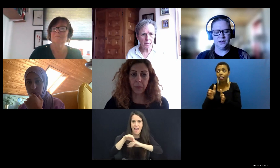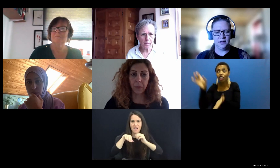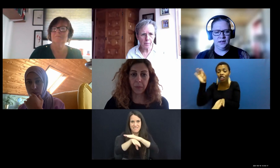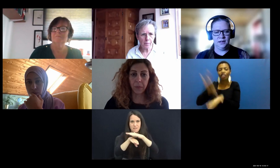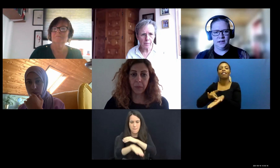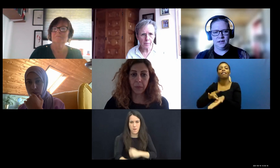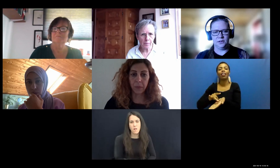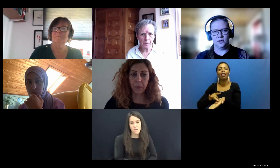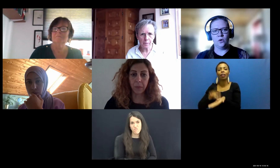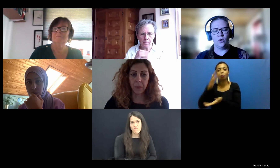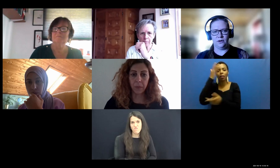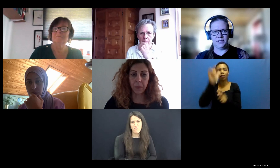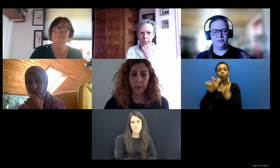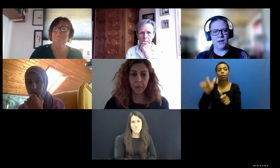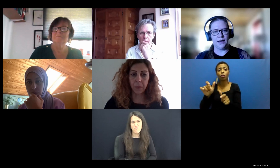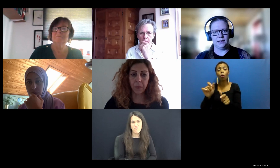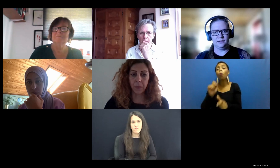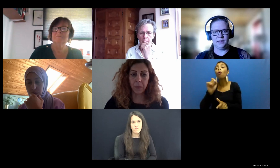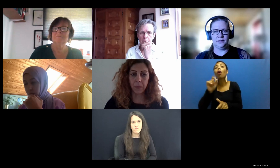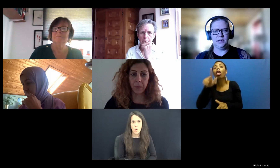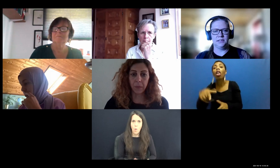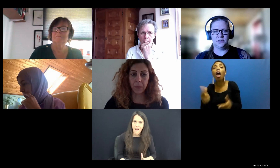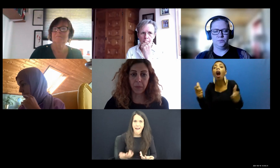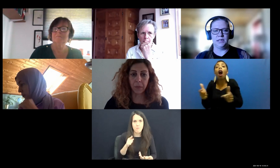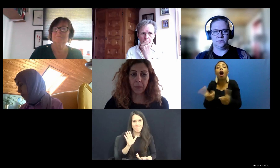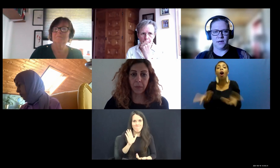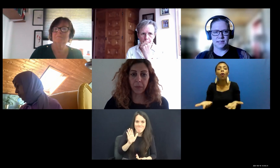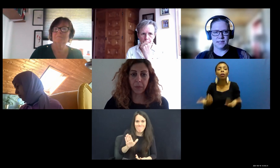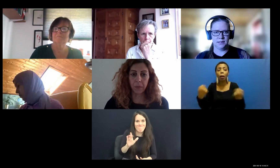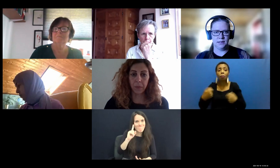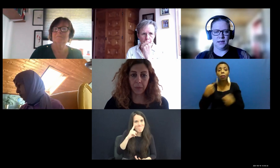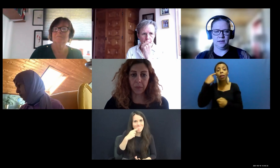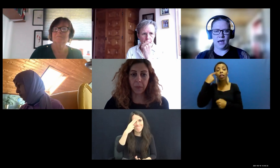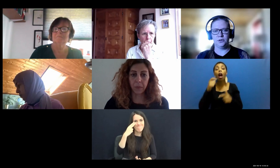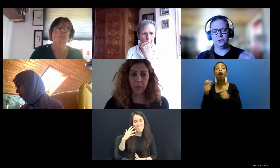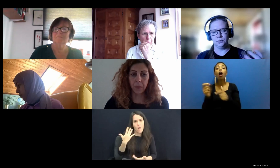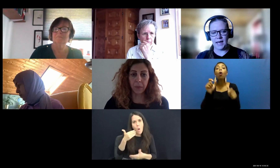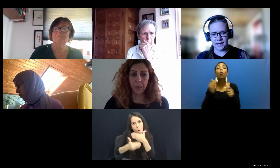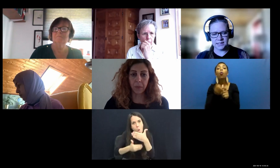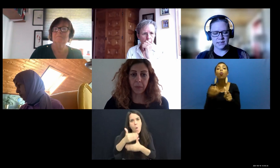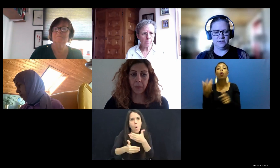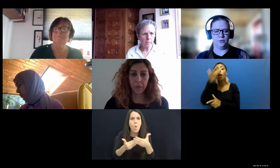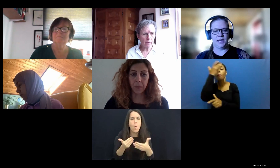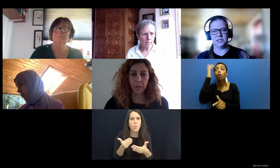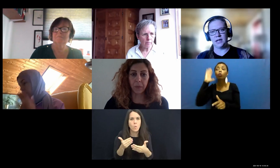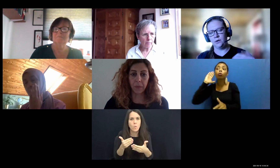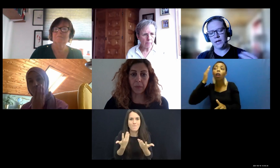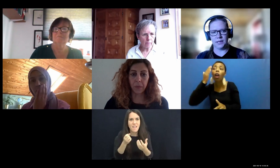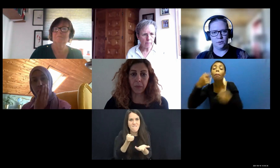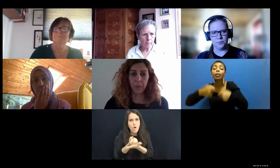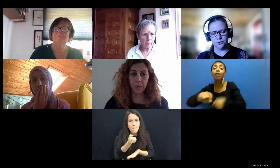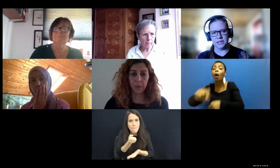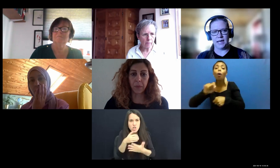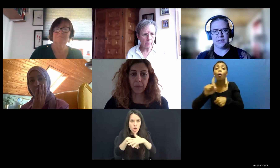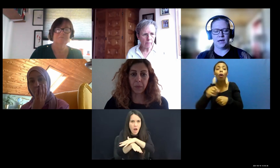the core of deafblindness that needs to be addressed? how do we access information? How can